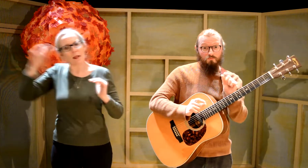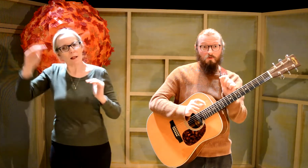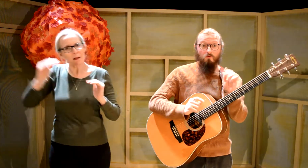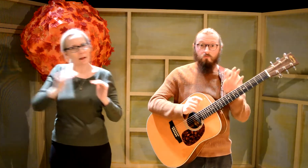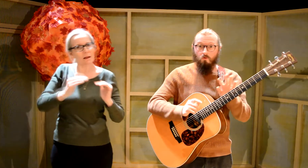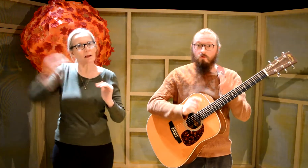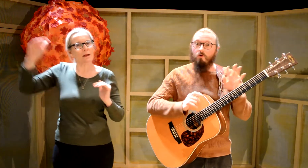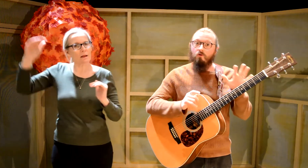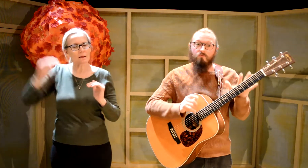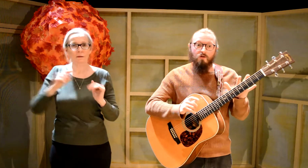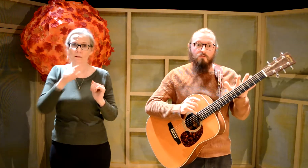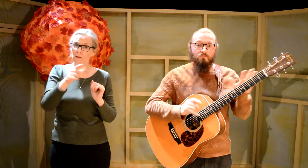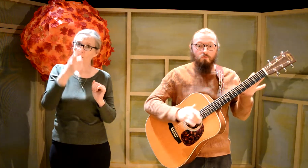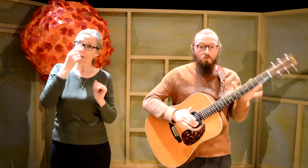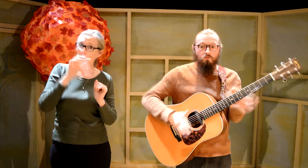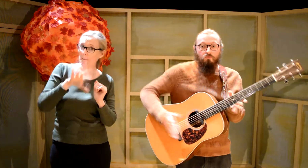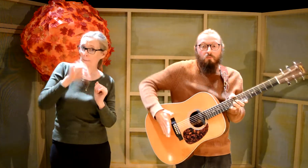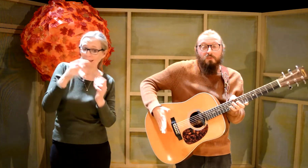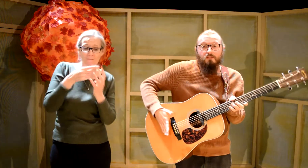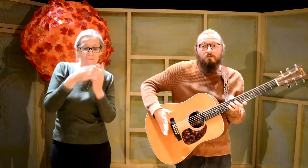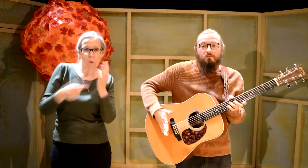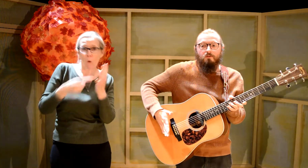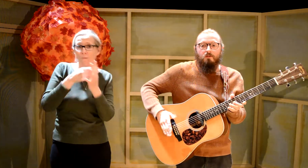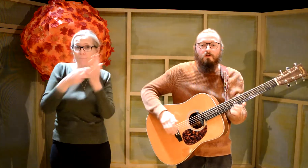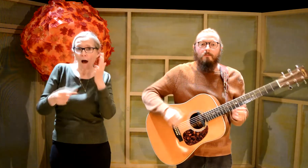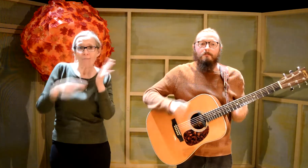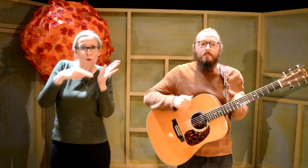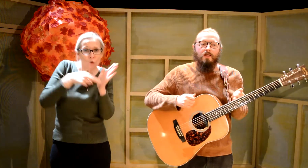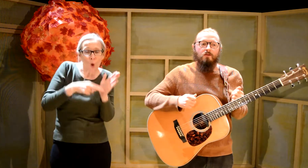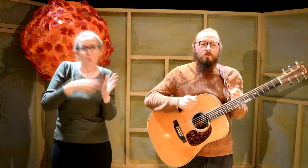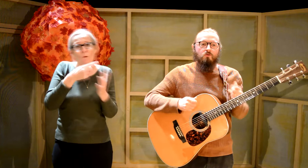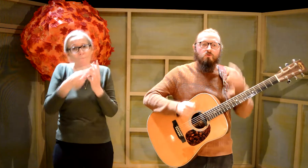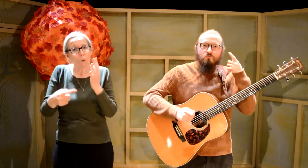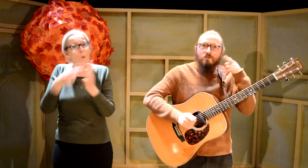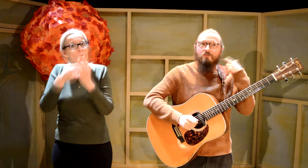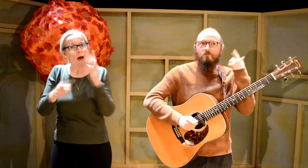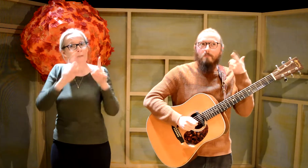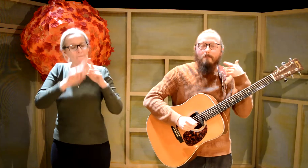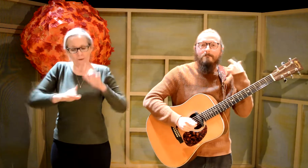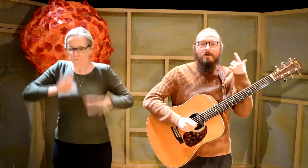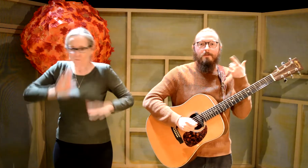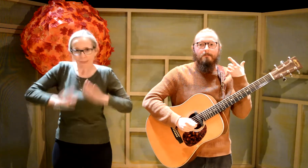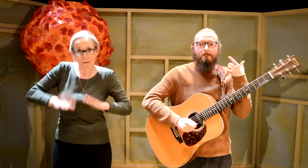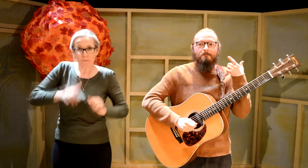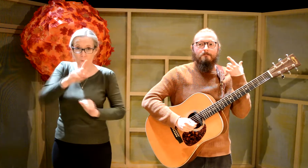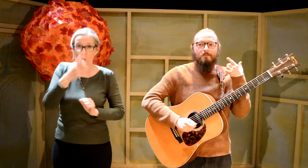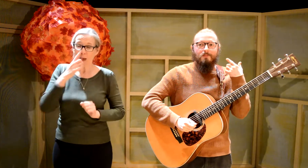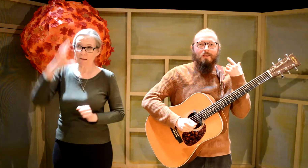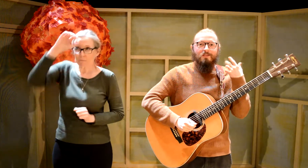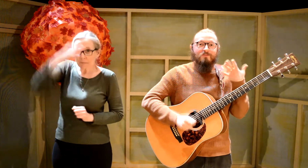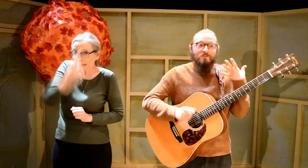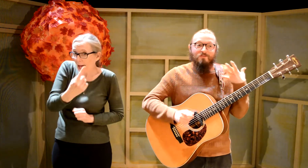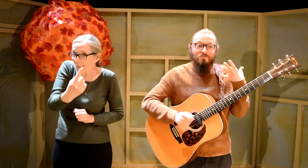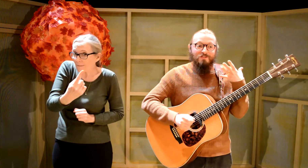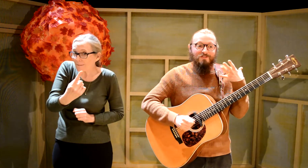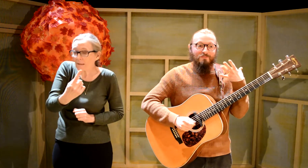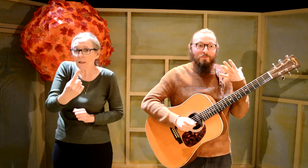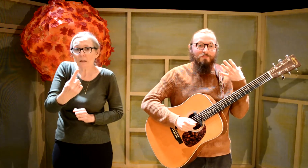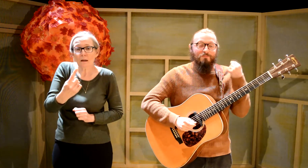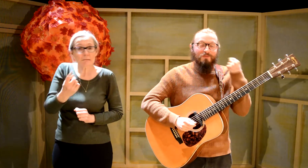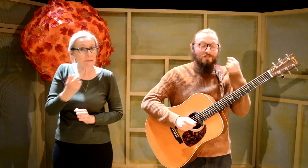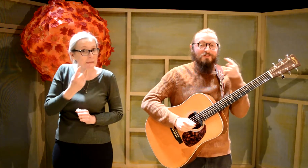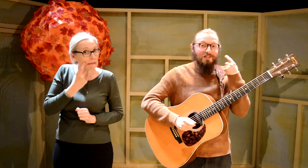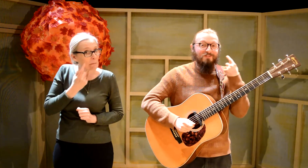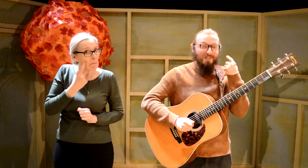up with 4 or 5 notes or beats that you can really remember, even if it's really